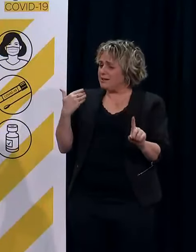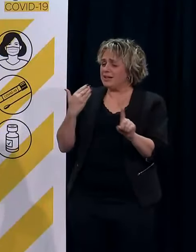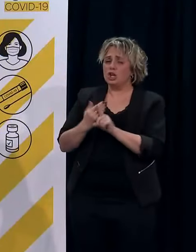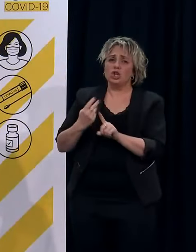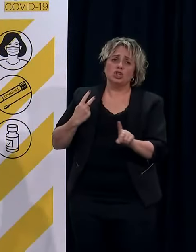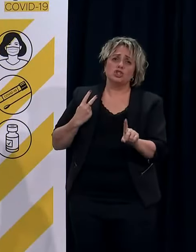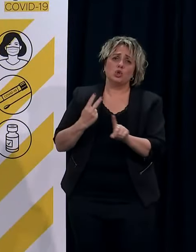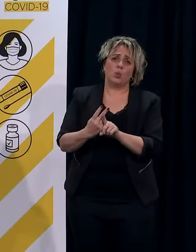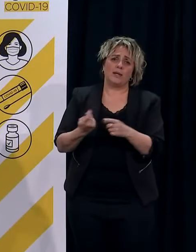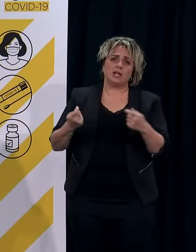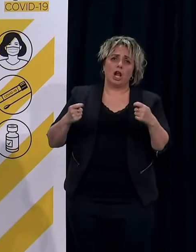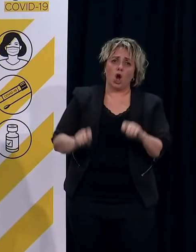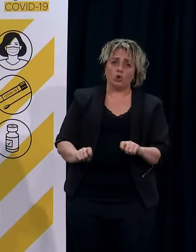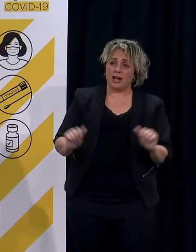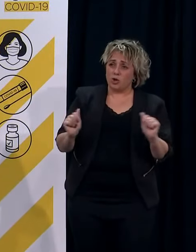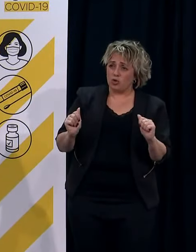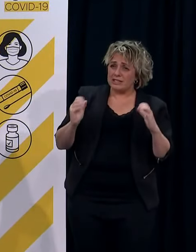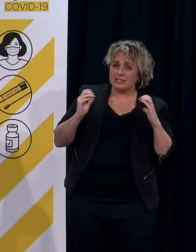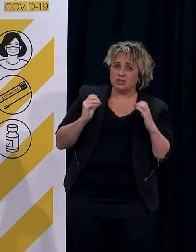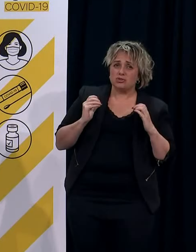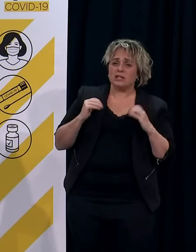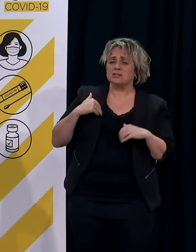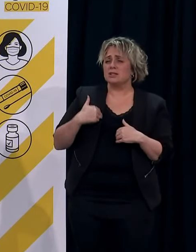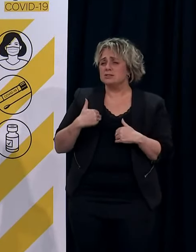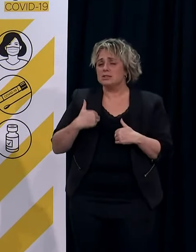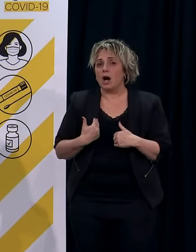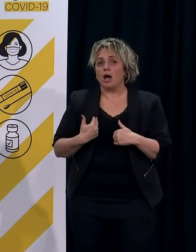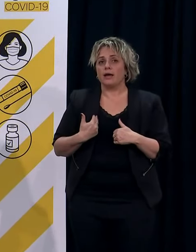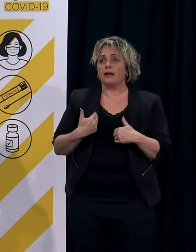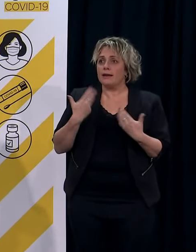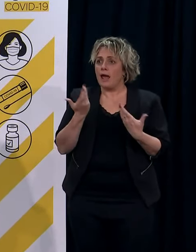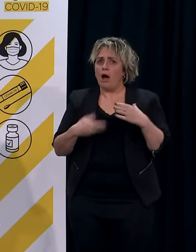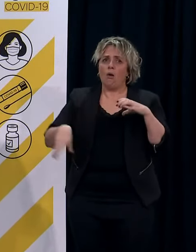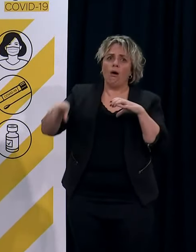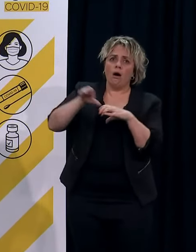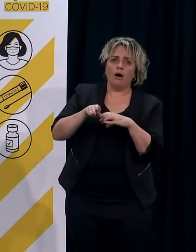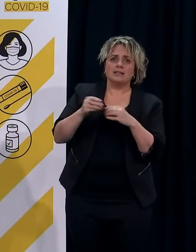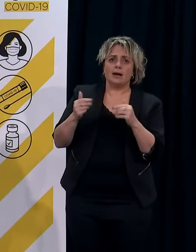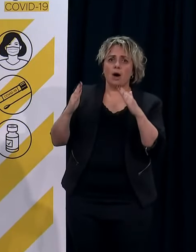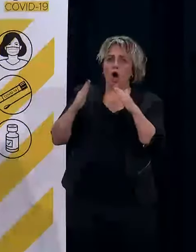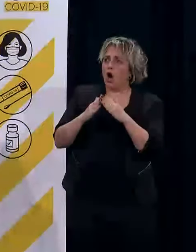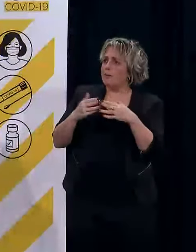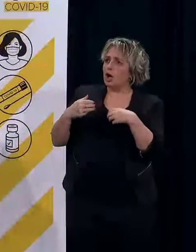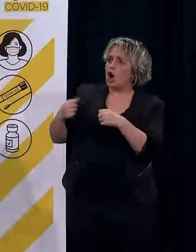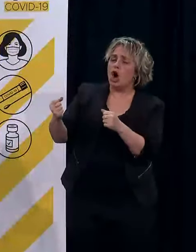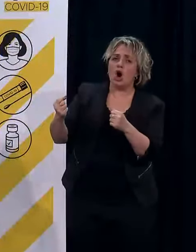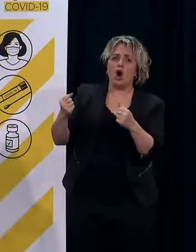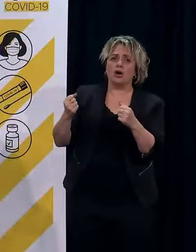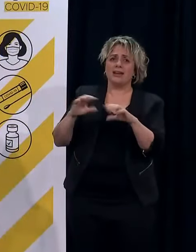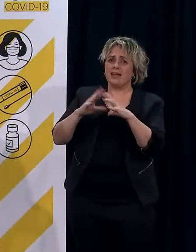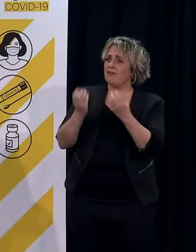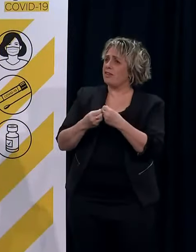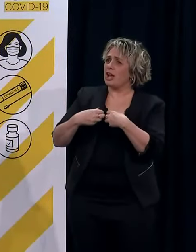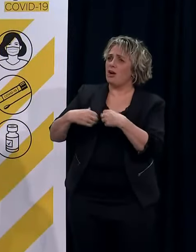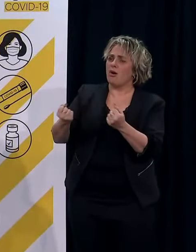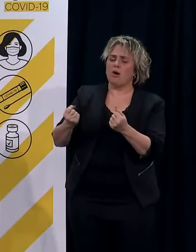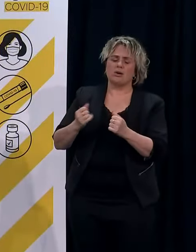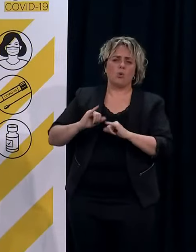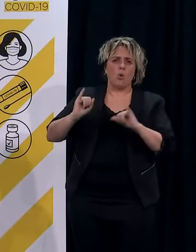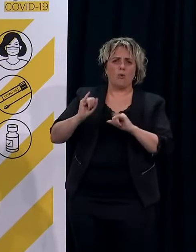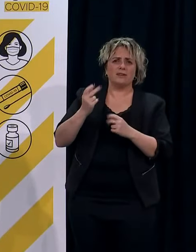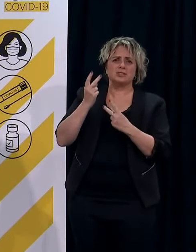2 weeks of lockdown, and now some of them have lost their homes and everything in it. It's just devastating to